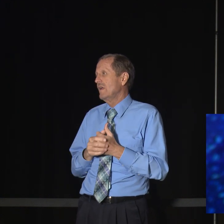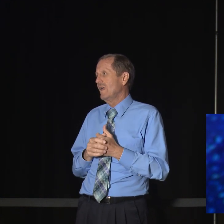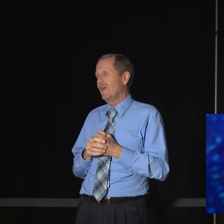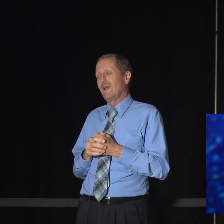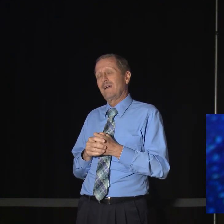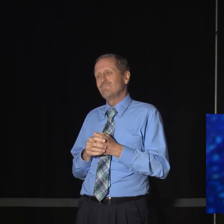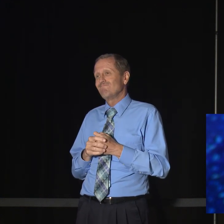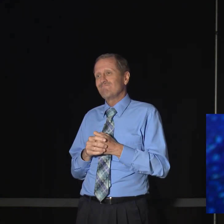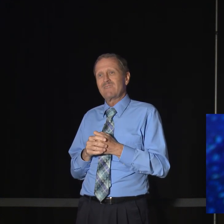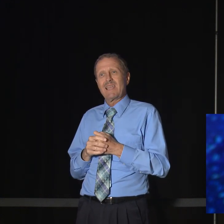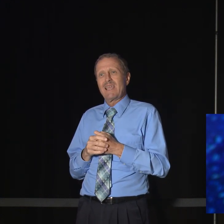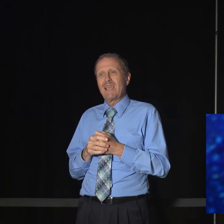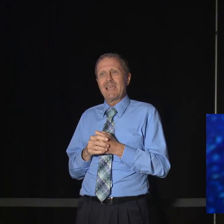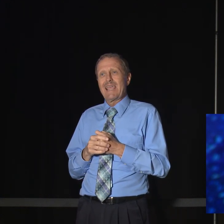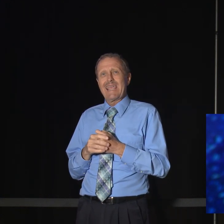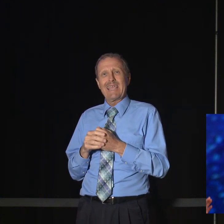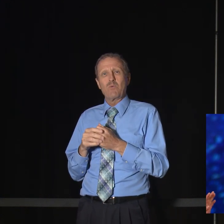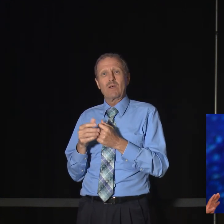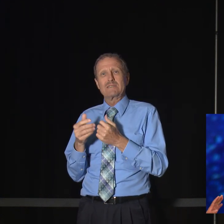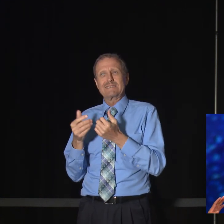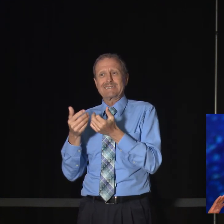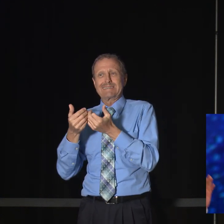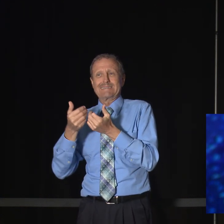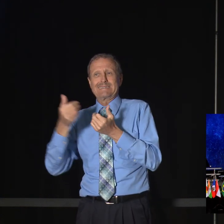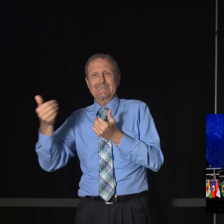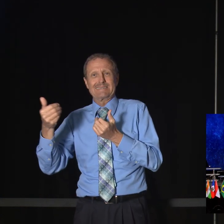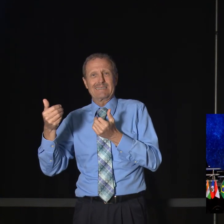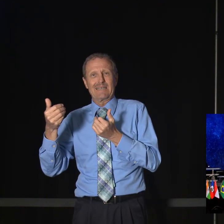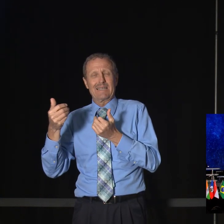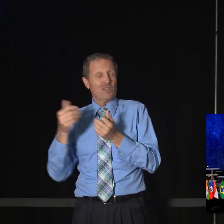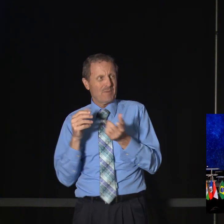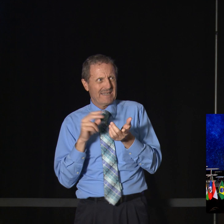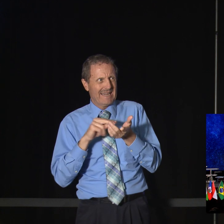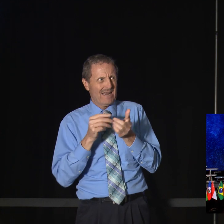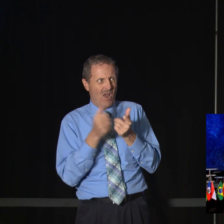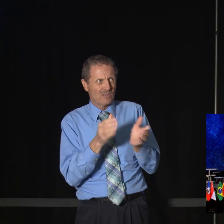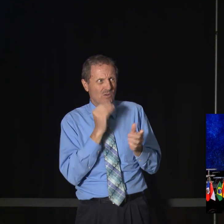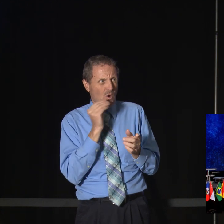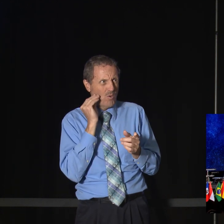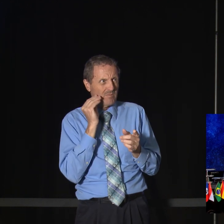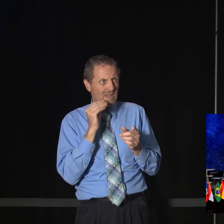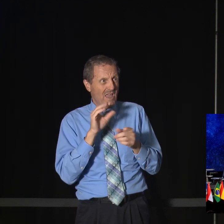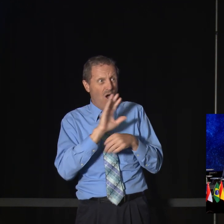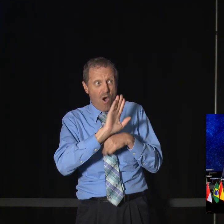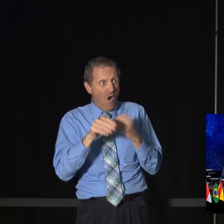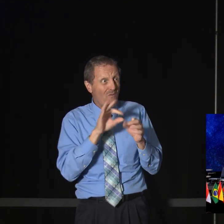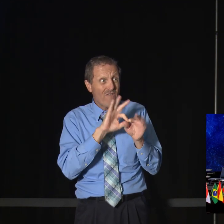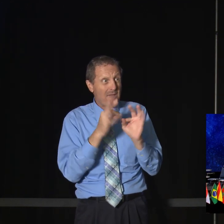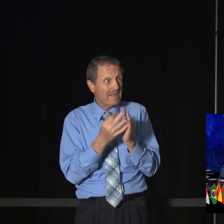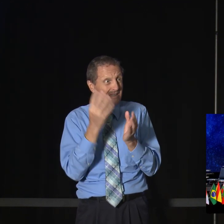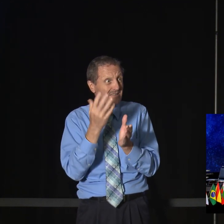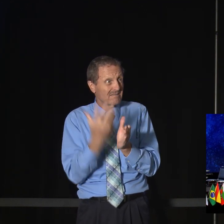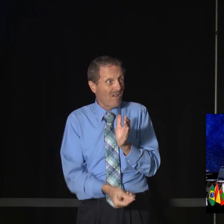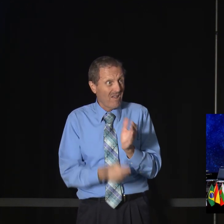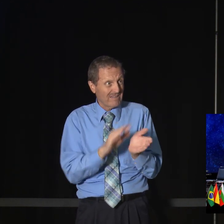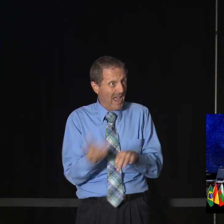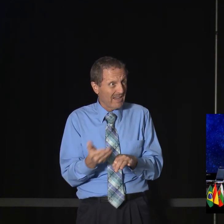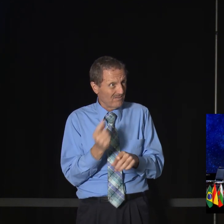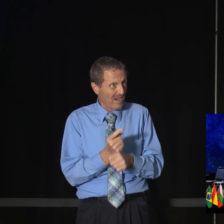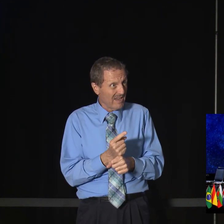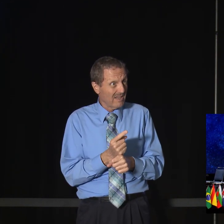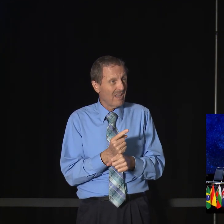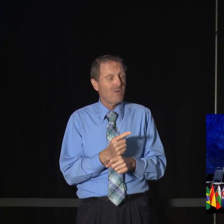bit apart from the rest of the group. So wait a second, mm-hmm. He lost his home, yes. But his whole family passed away, yes. That they died during that